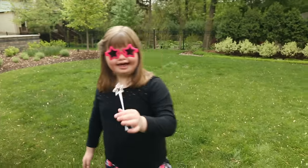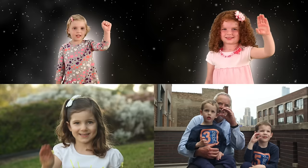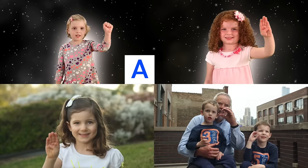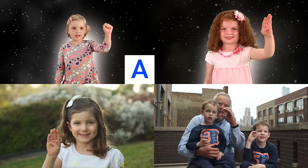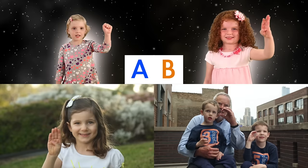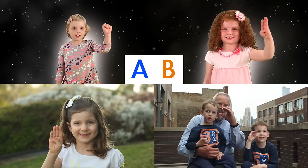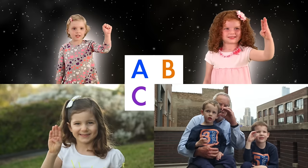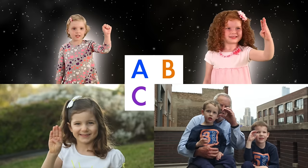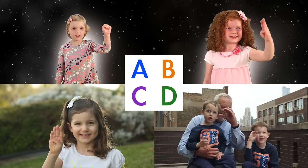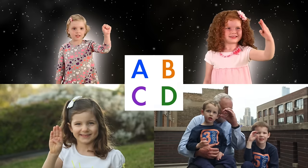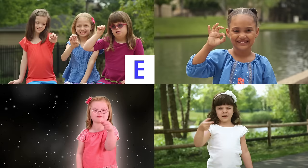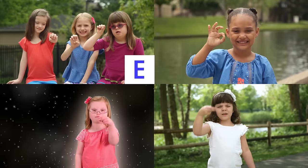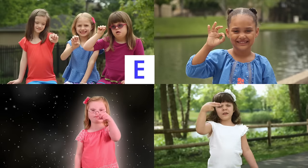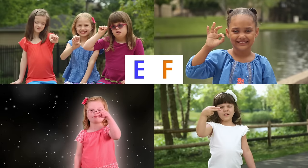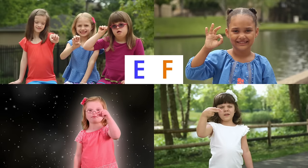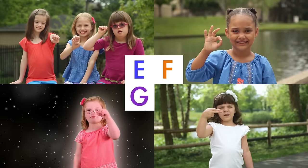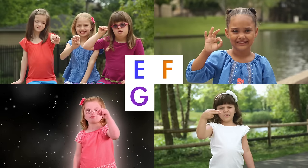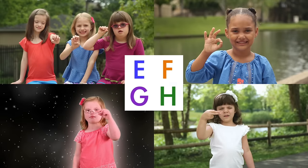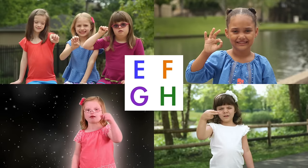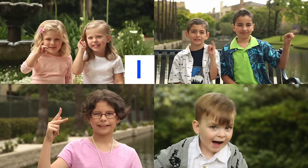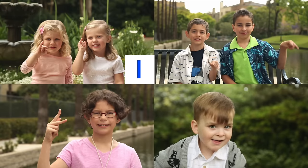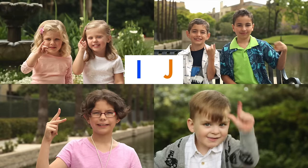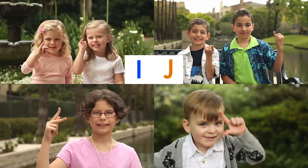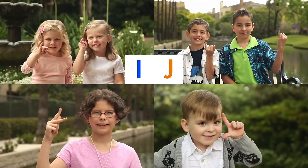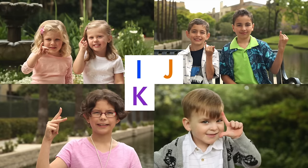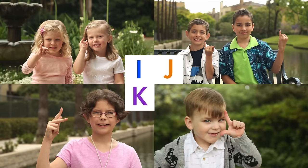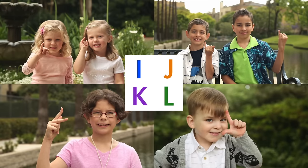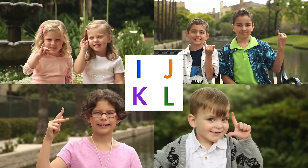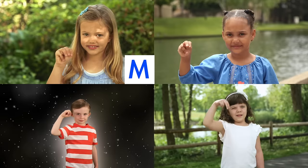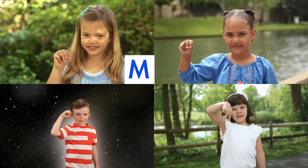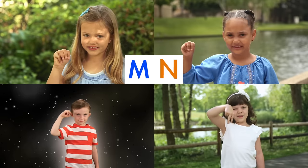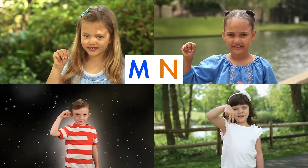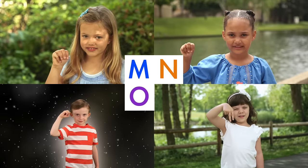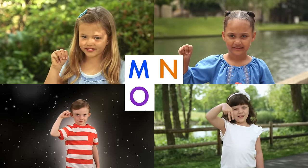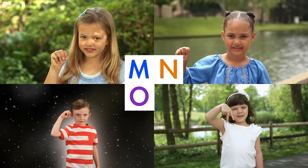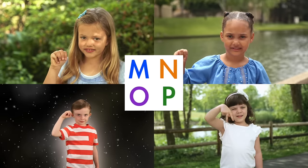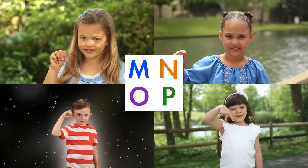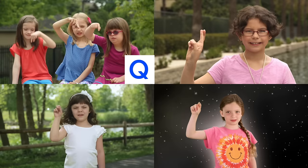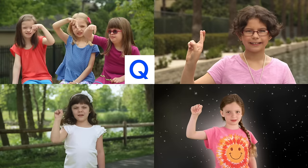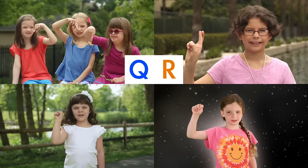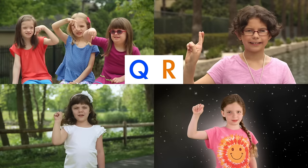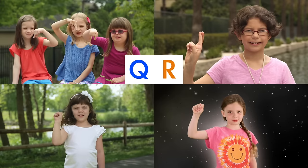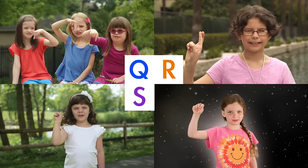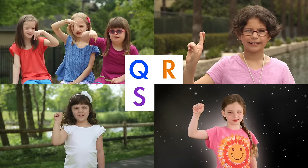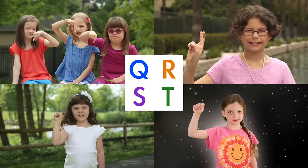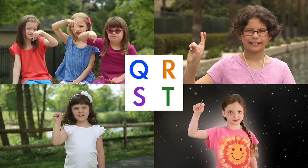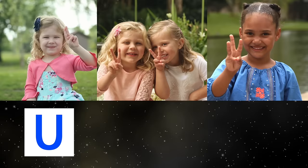zenith. A, B, C, D, E, F, G, H, I, J, K, L, M, N, O, P, Q, R, S, T, U,